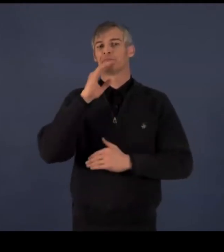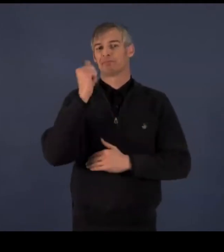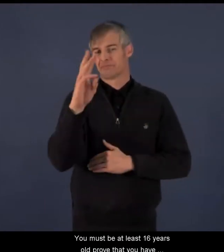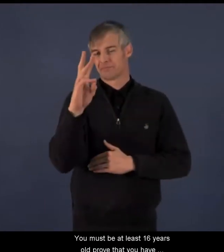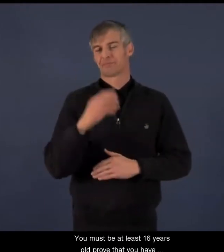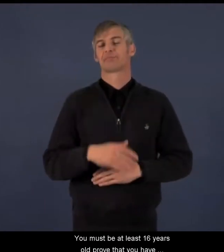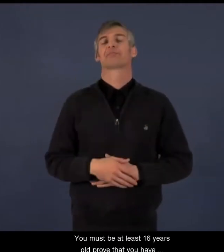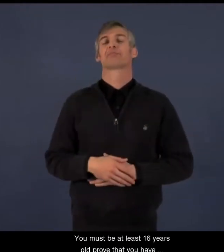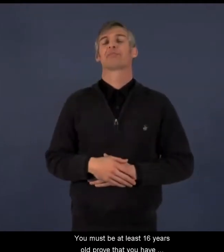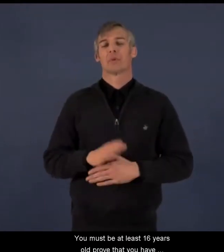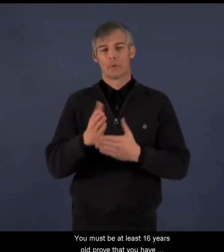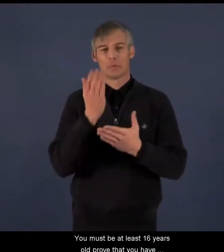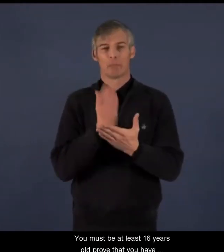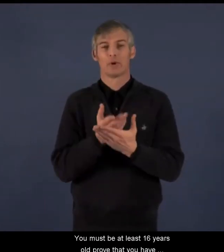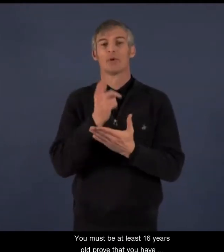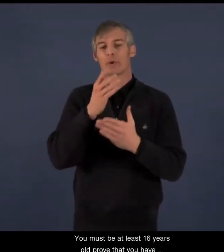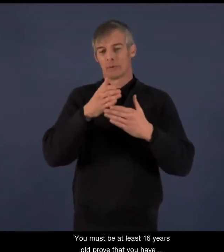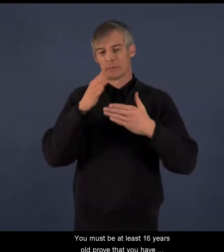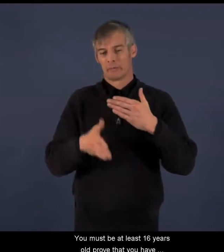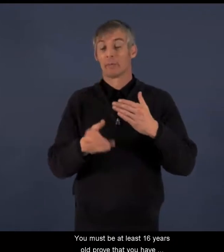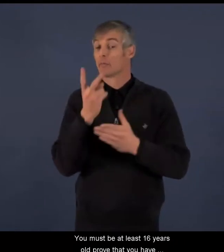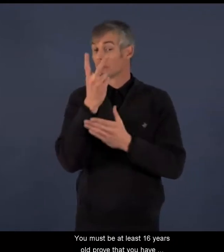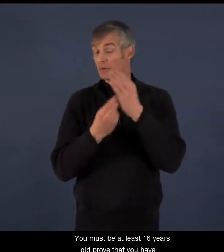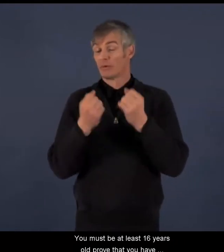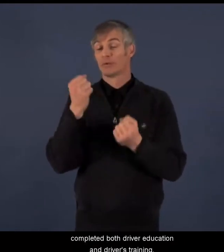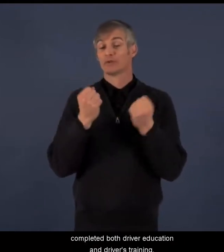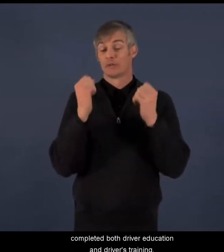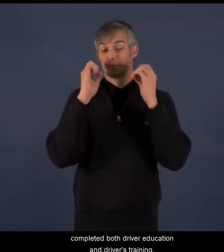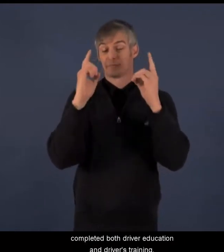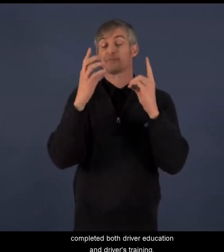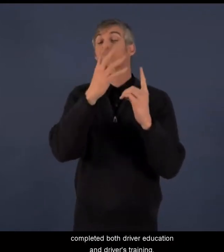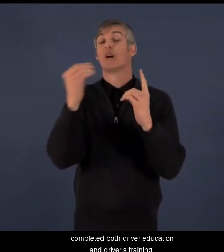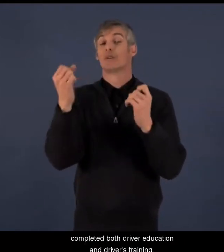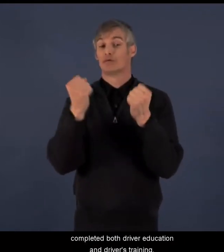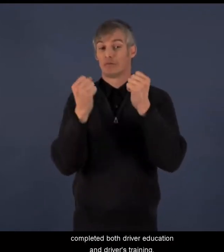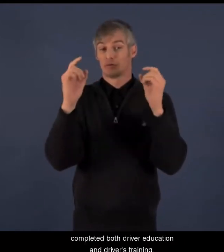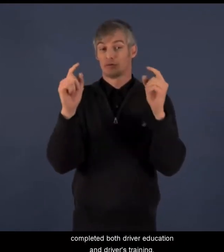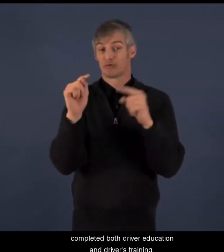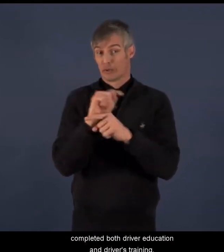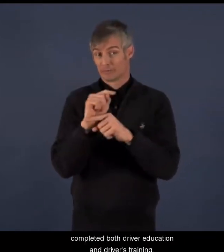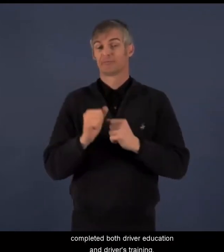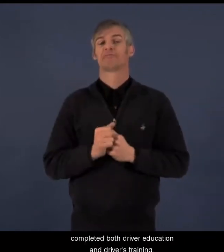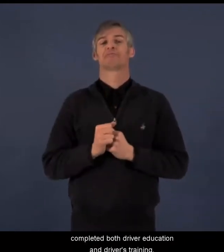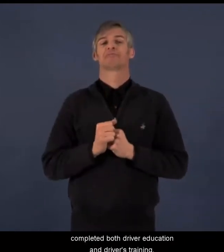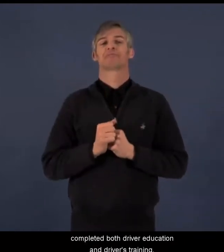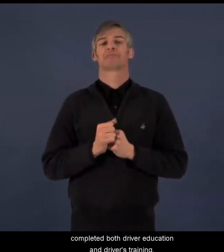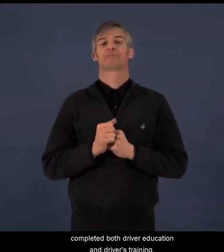You must be at least 16 years old, prove that you have completed both driver education and driver's